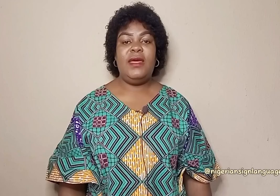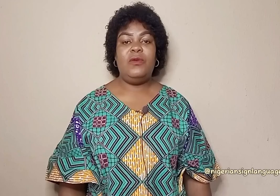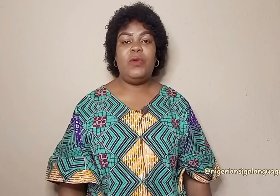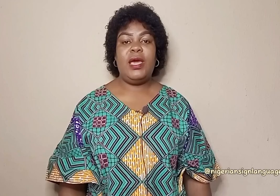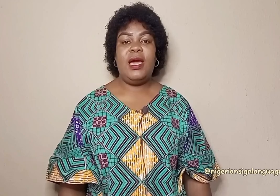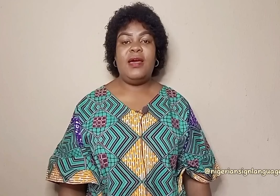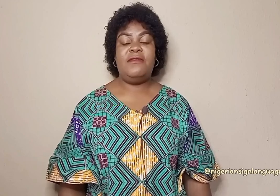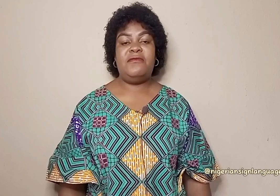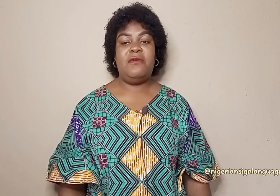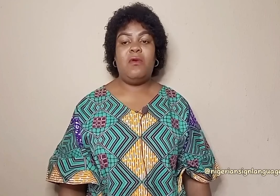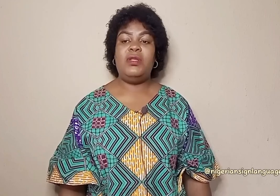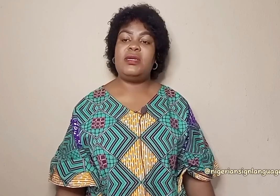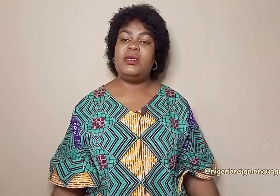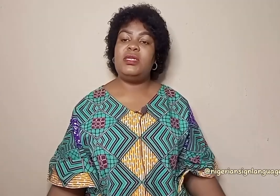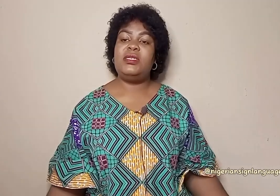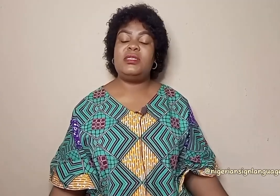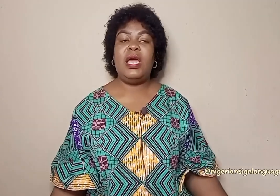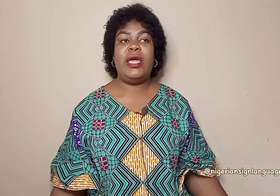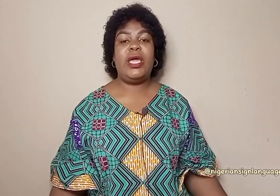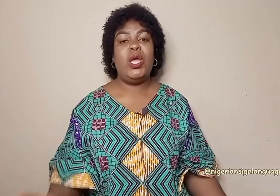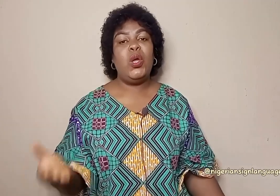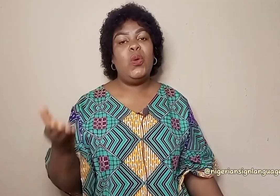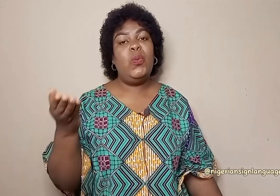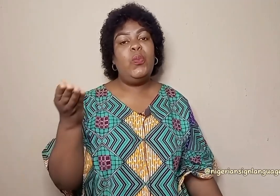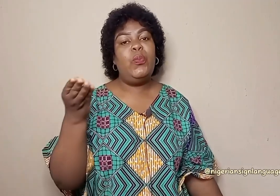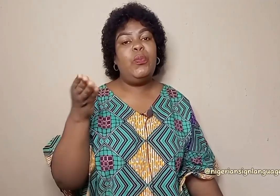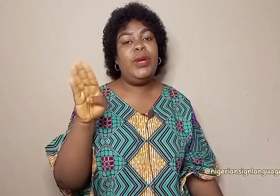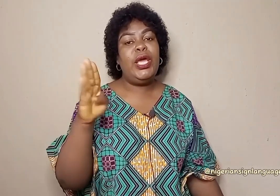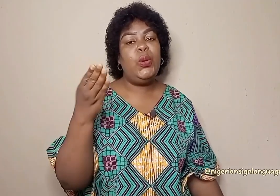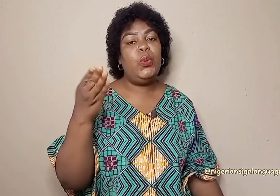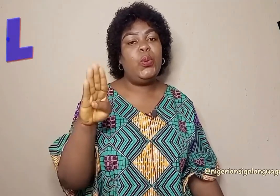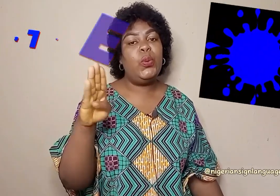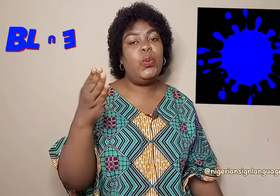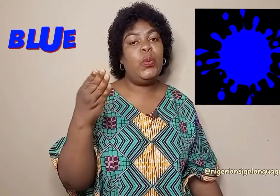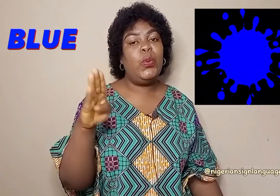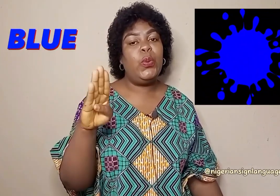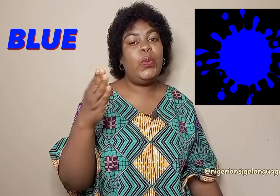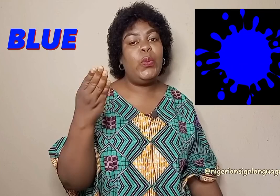Then we have other colors like blue,